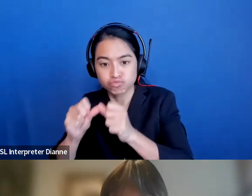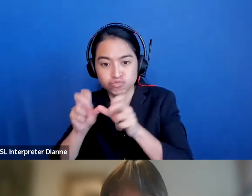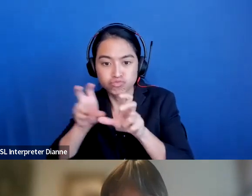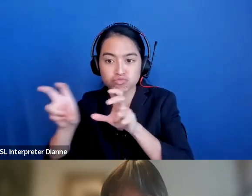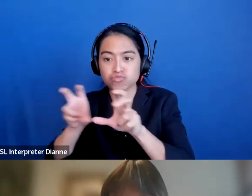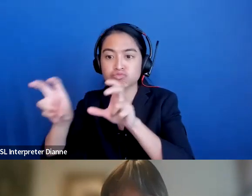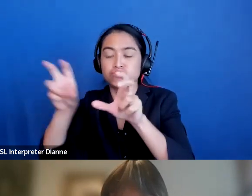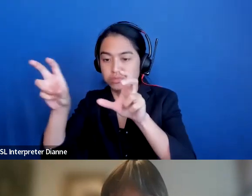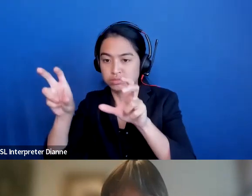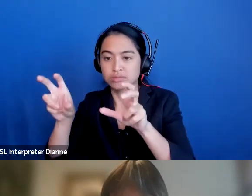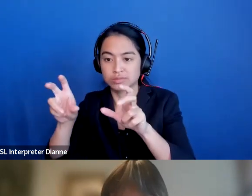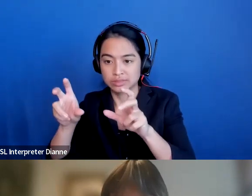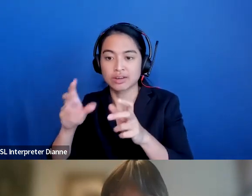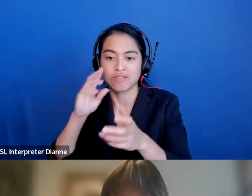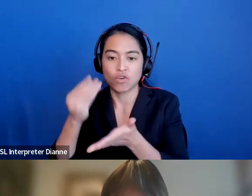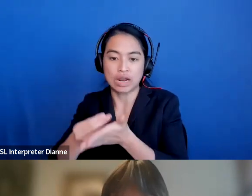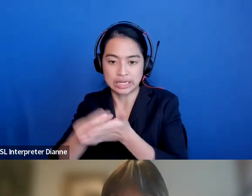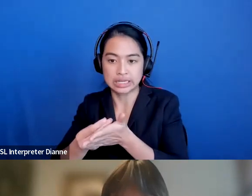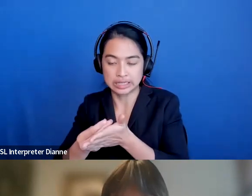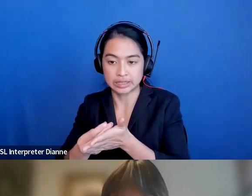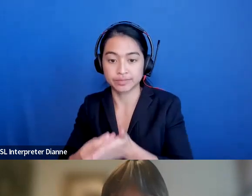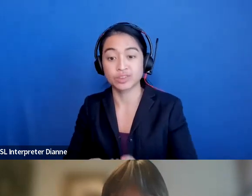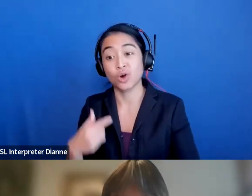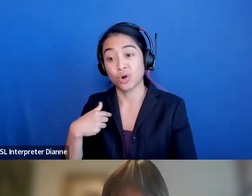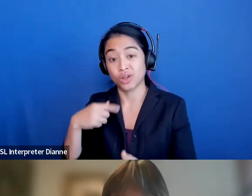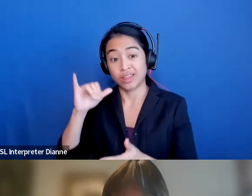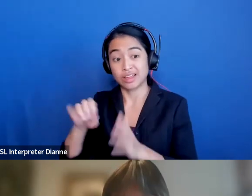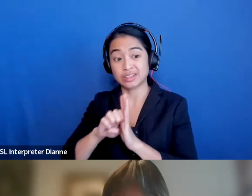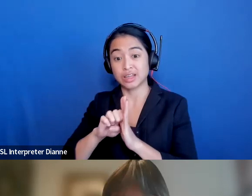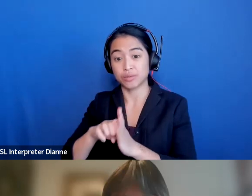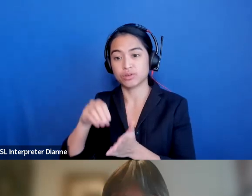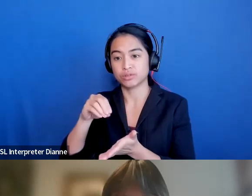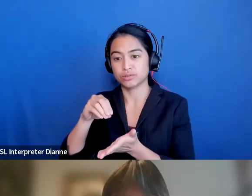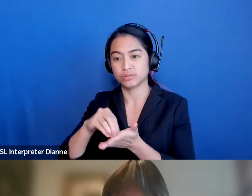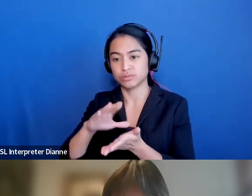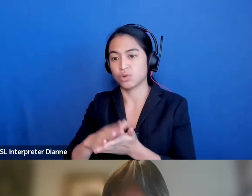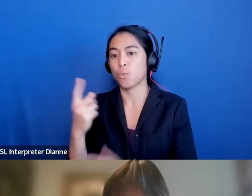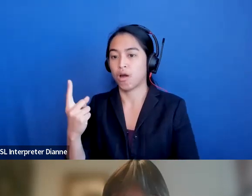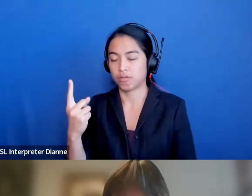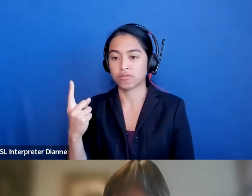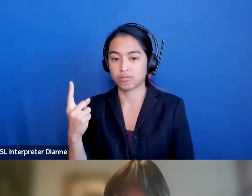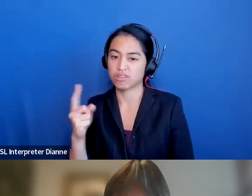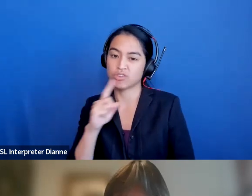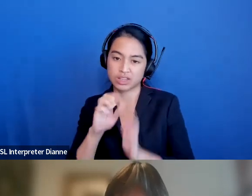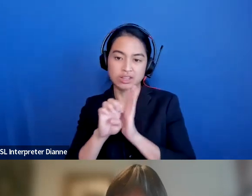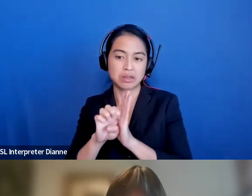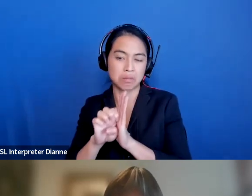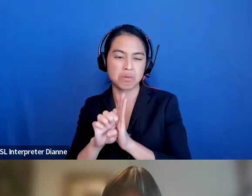streams. And so for this example, we scored a 1, just to kind of give you an example of what this looks